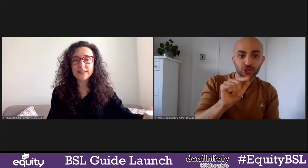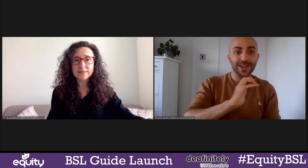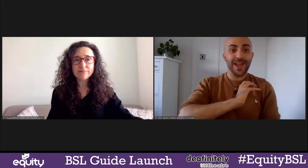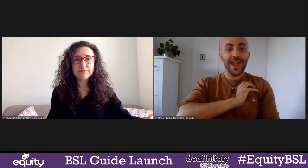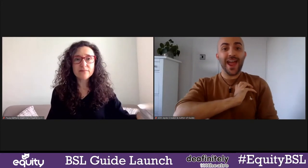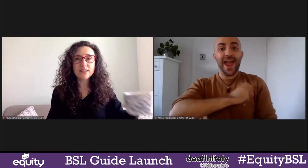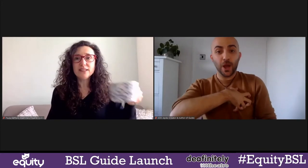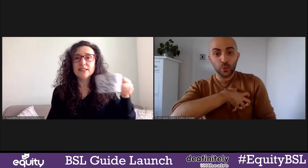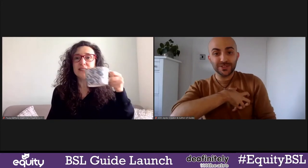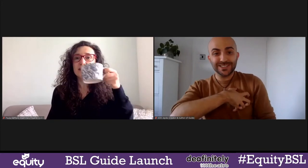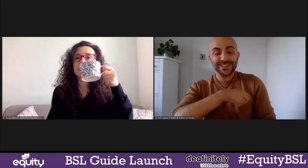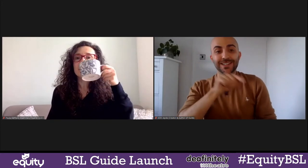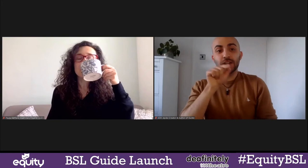it's